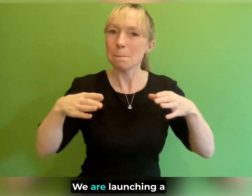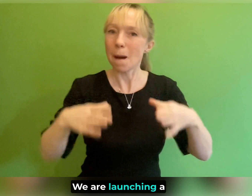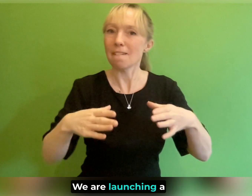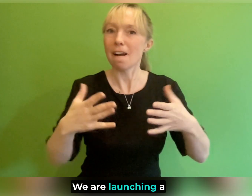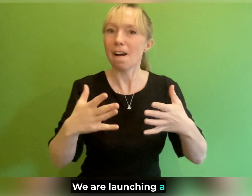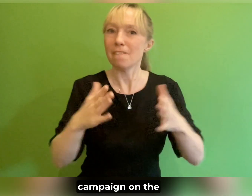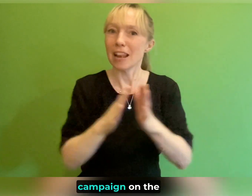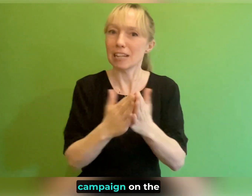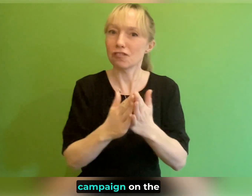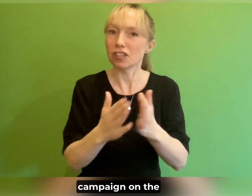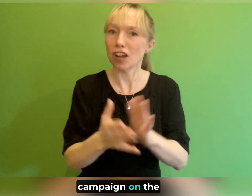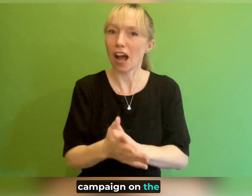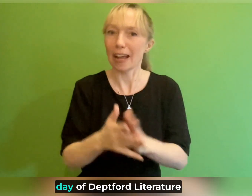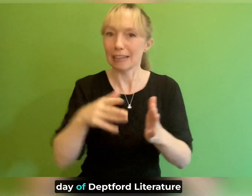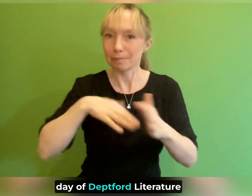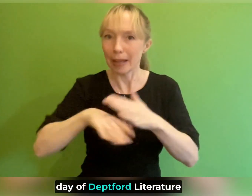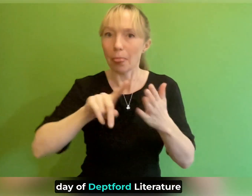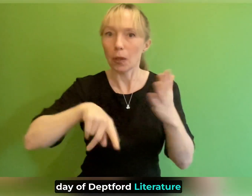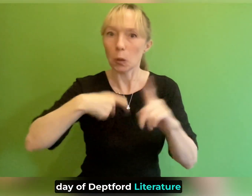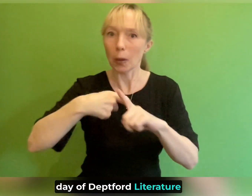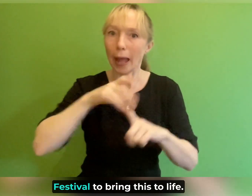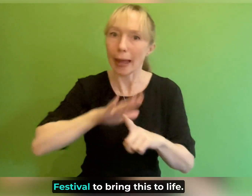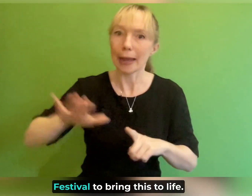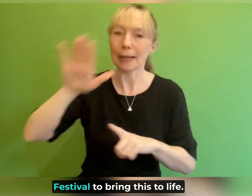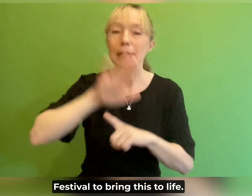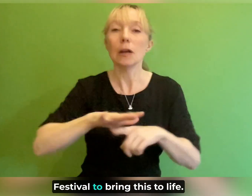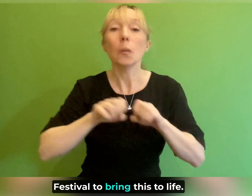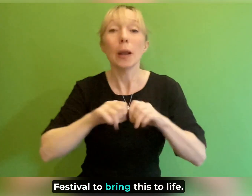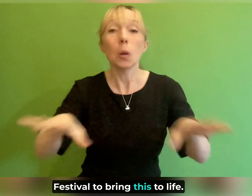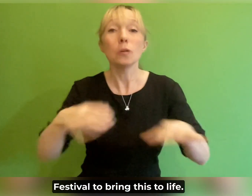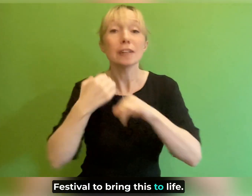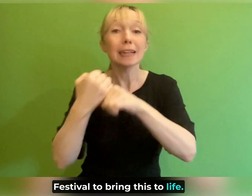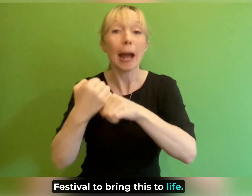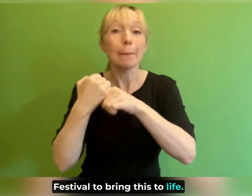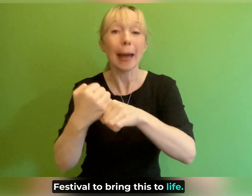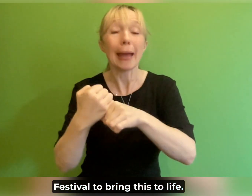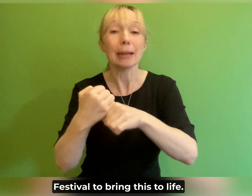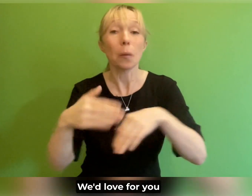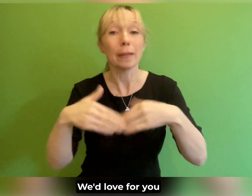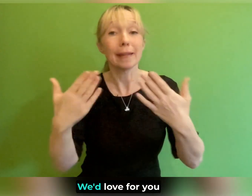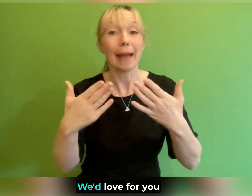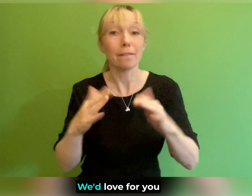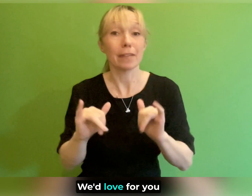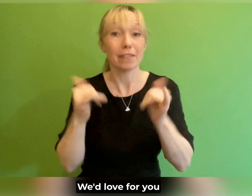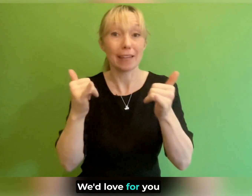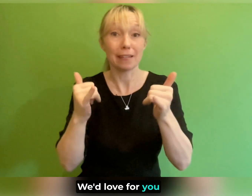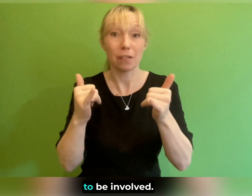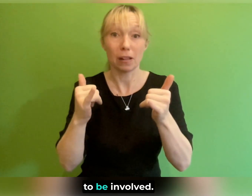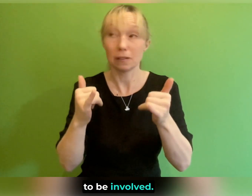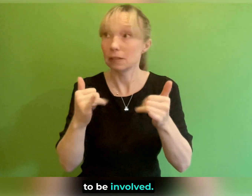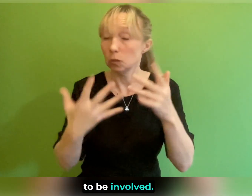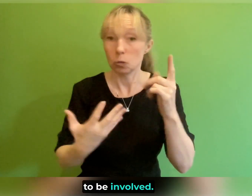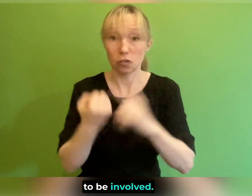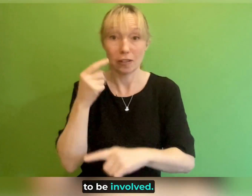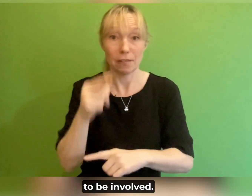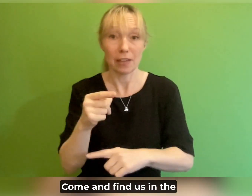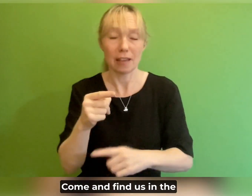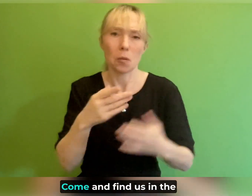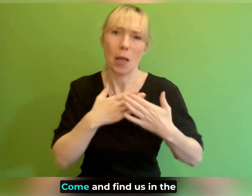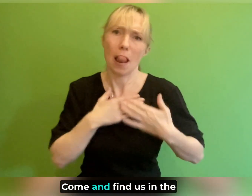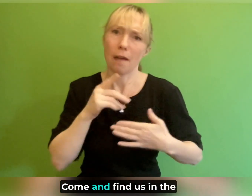We are launching a campaign on the day of Deptford Literature Festival to bring this to life. We'd love for you to be involved.